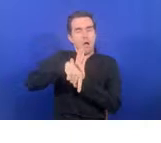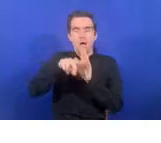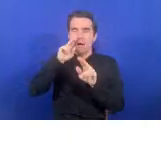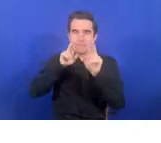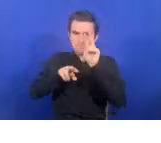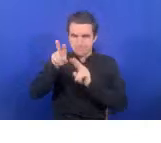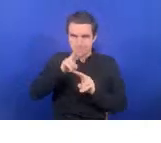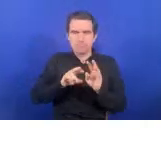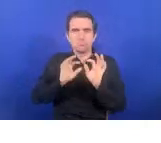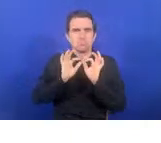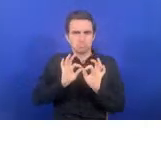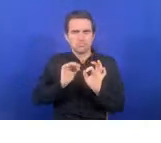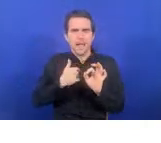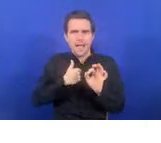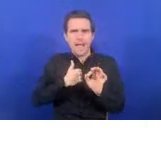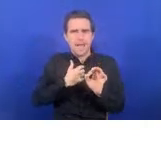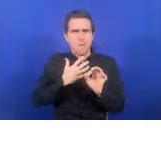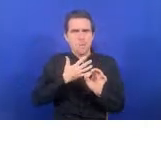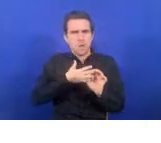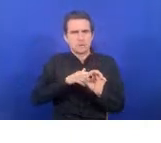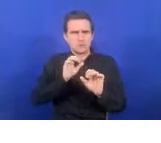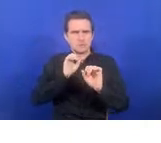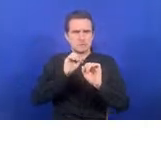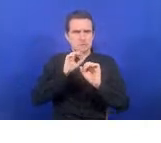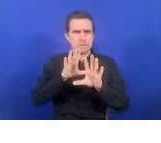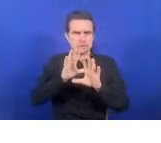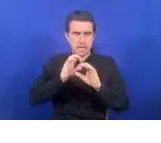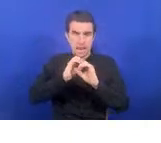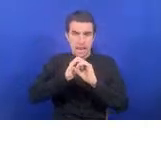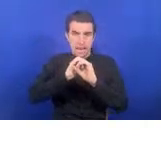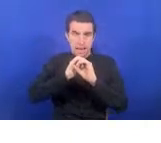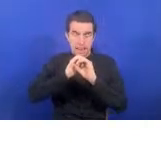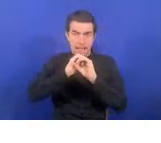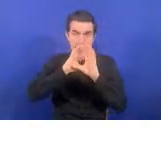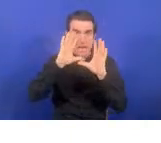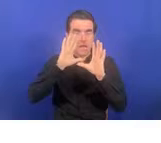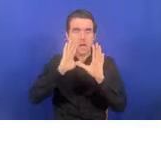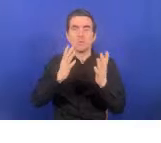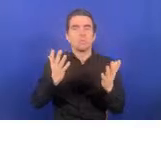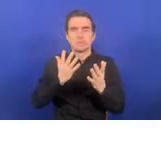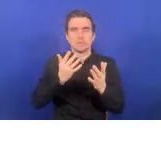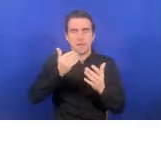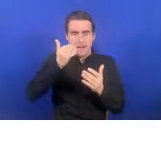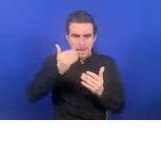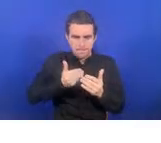First of all, establish institutional measures for gender mainstreaming. And our